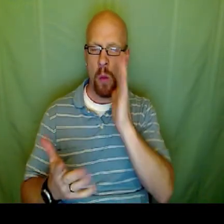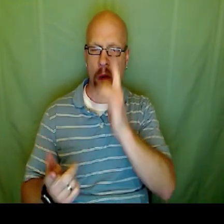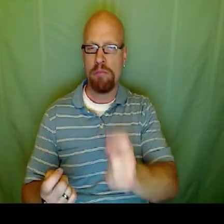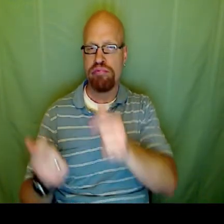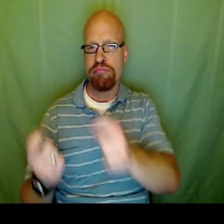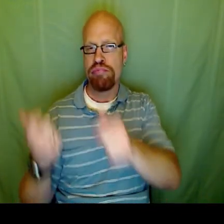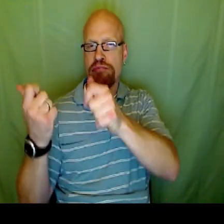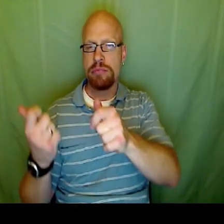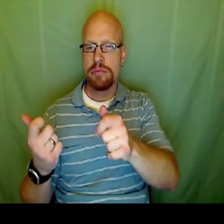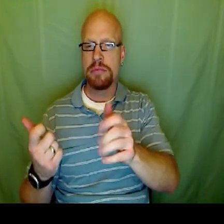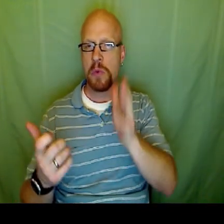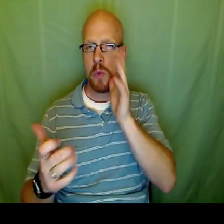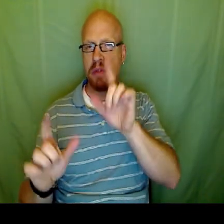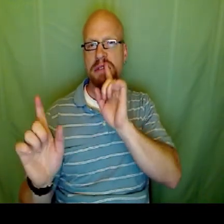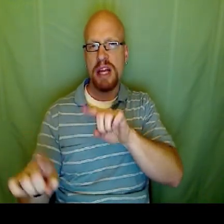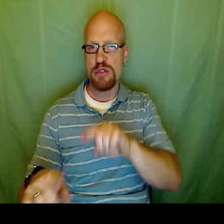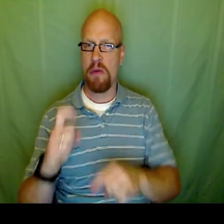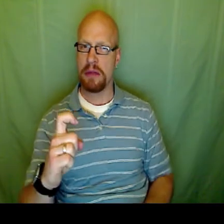something.